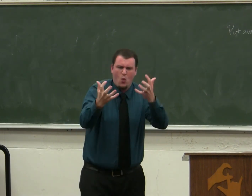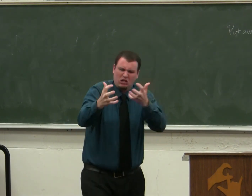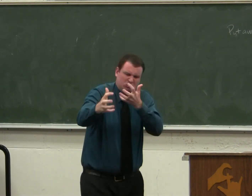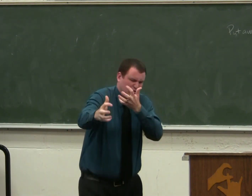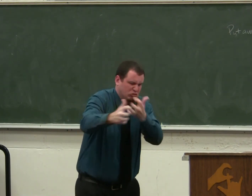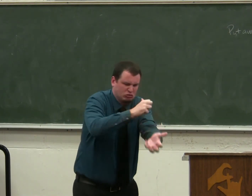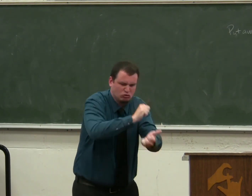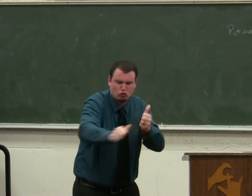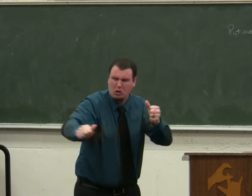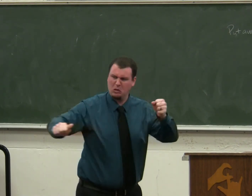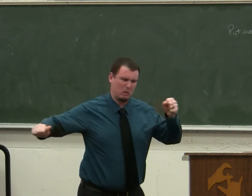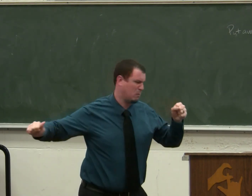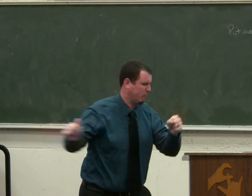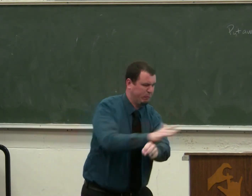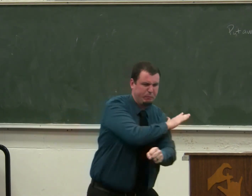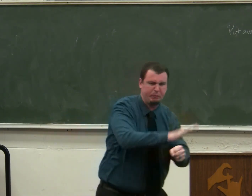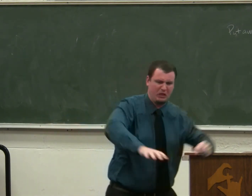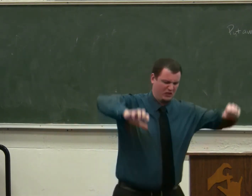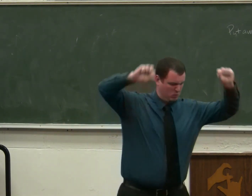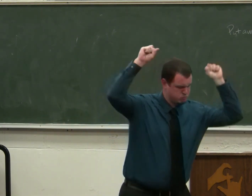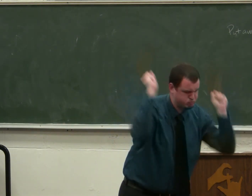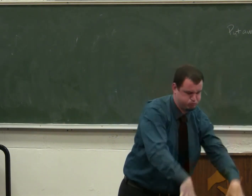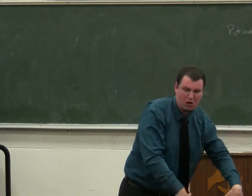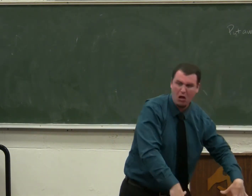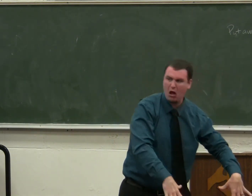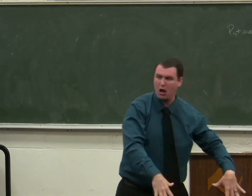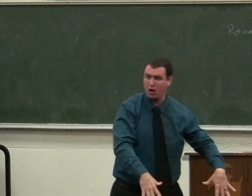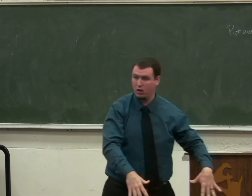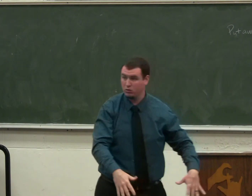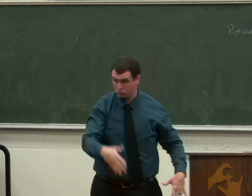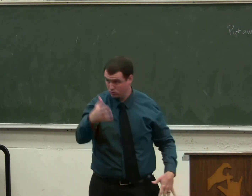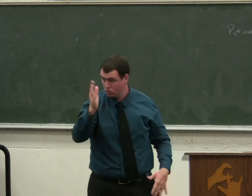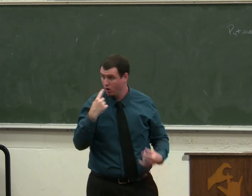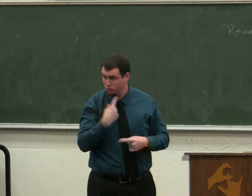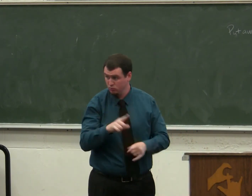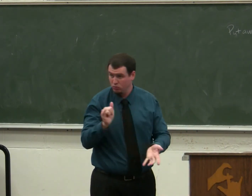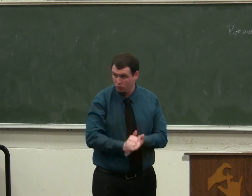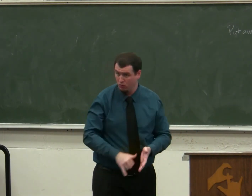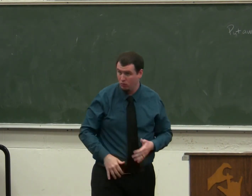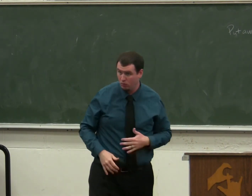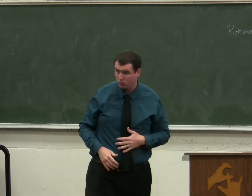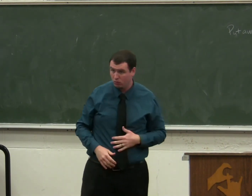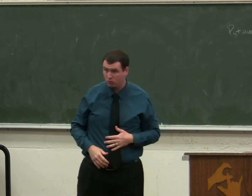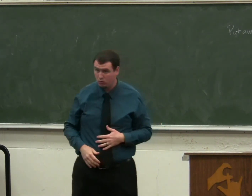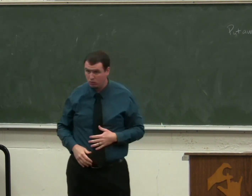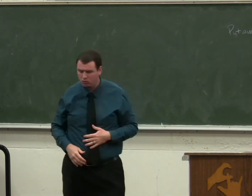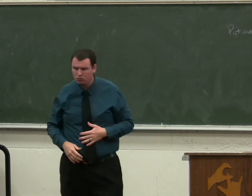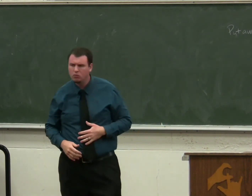because I want to destroy that city completely. God commanded that to the